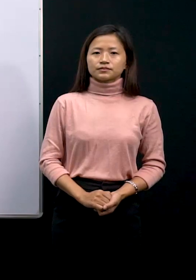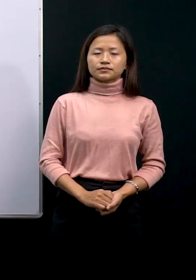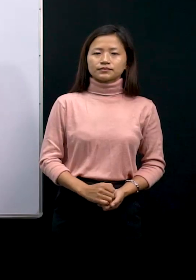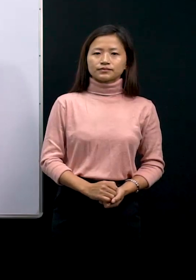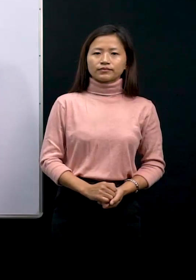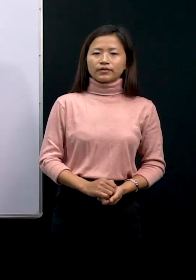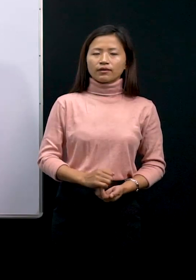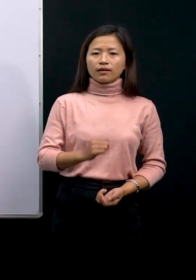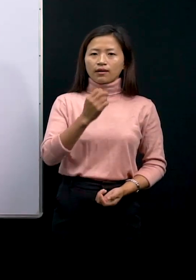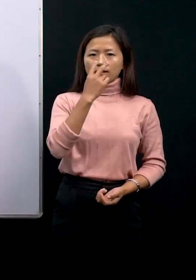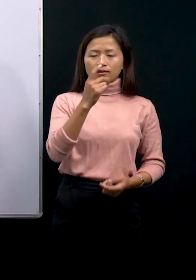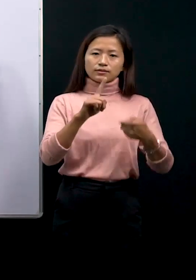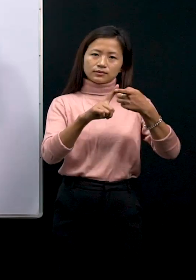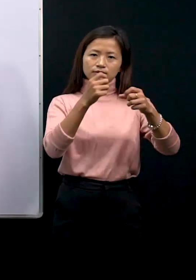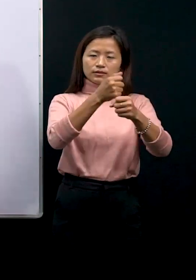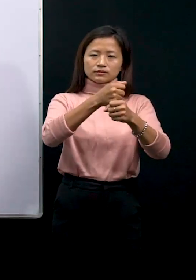Circle 1, another circle.